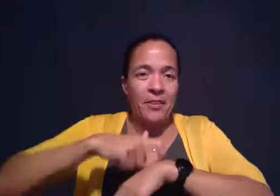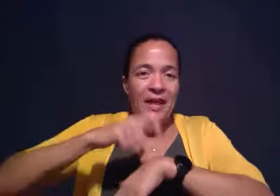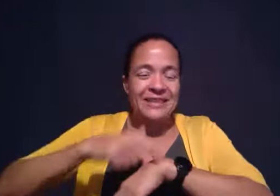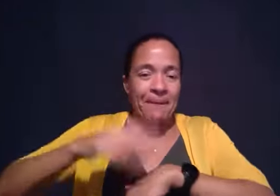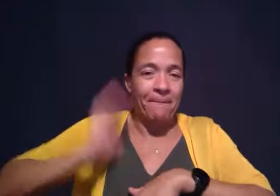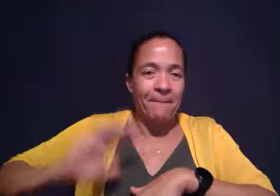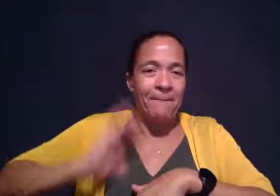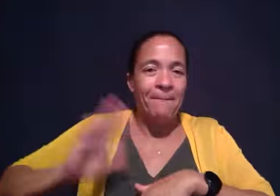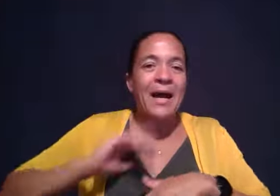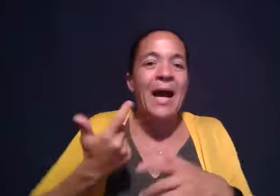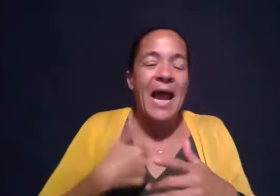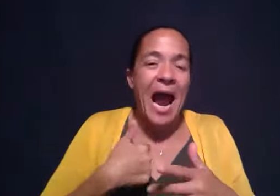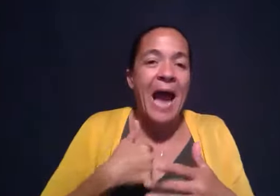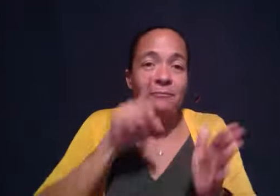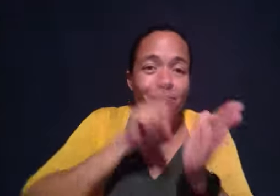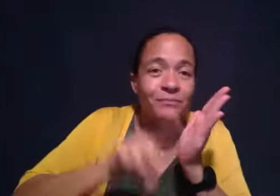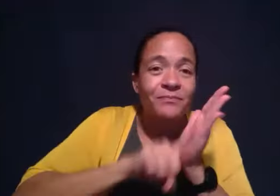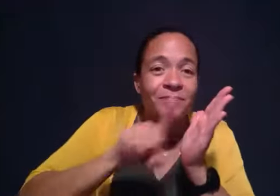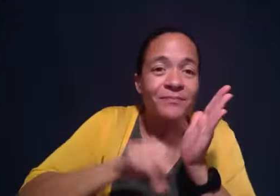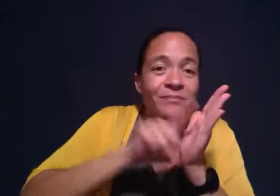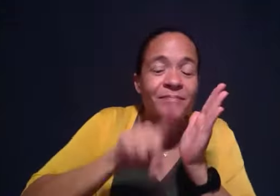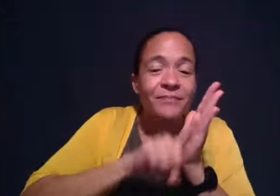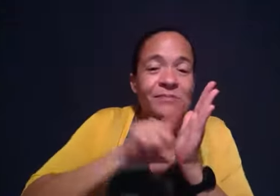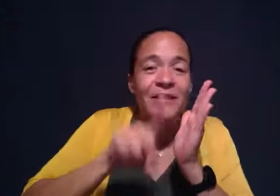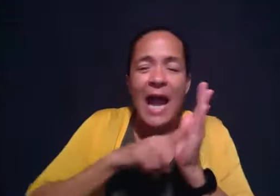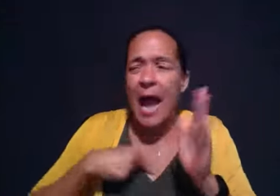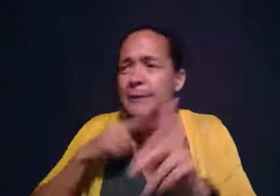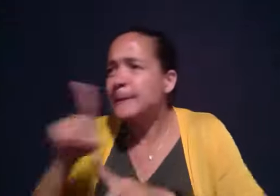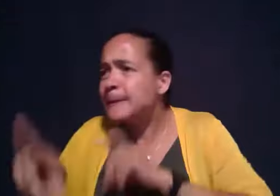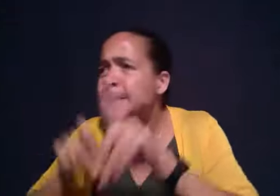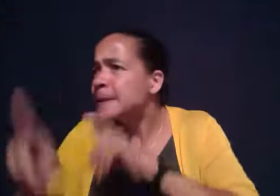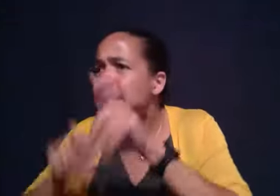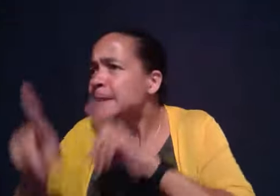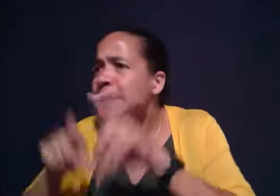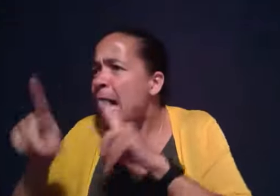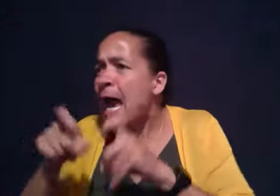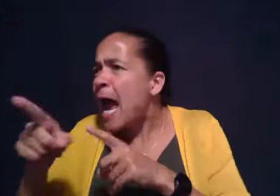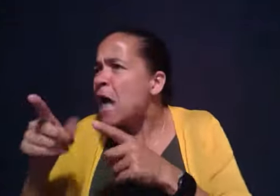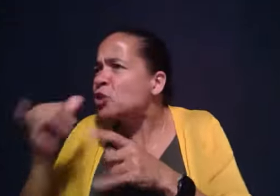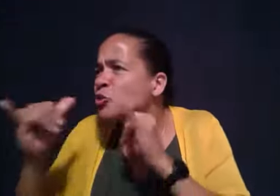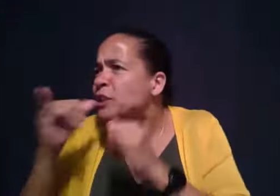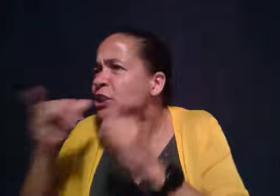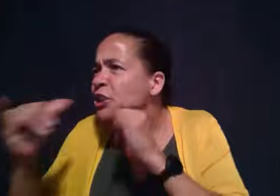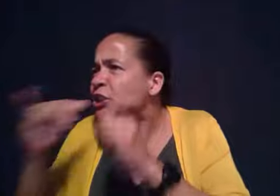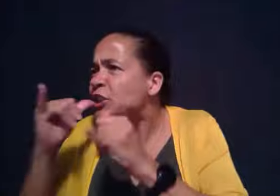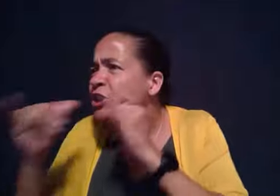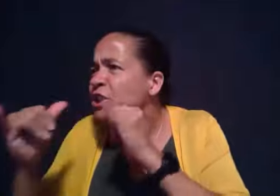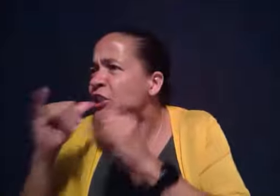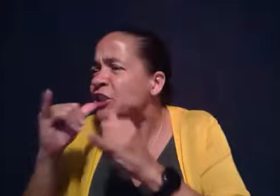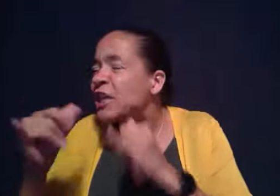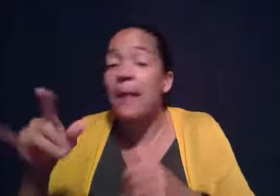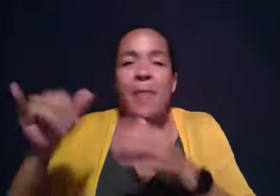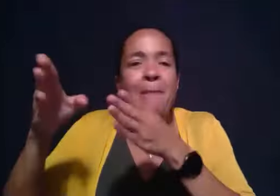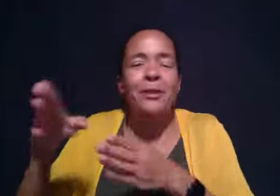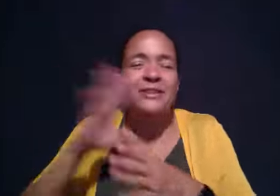about drinking. And to shut me up, somebody gave me 2 bottles of wine and said, for the love of God, just drink it.